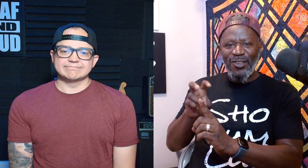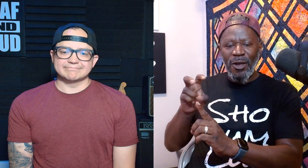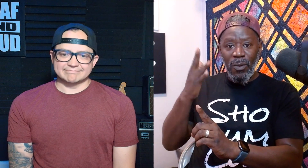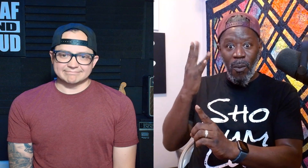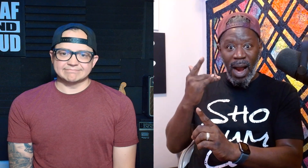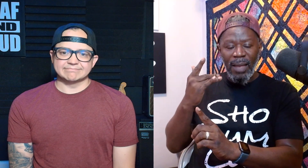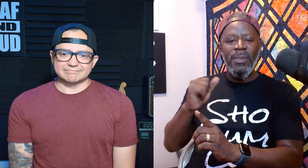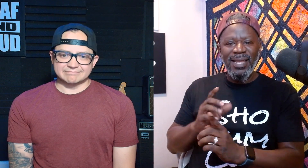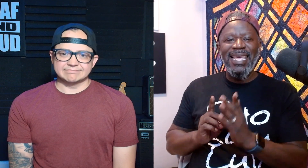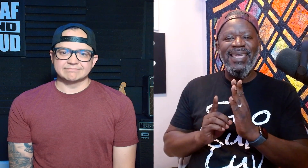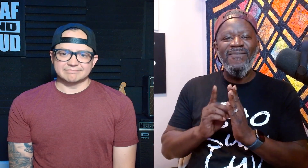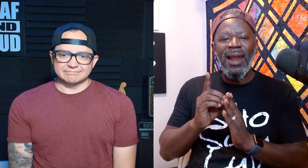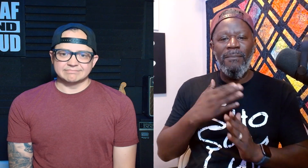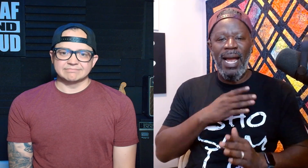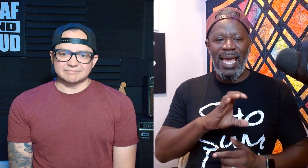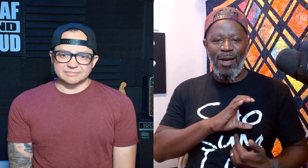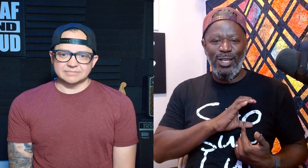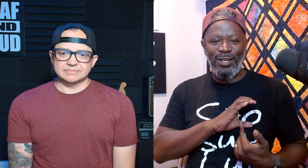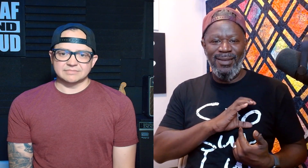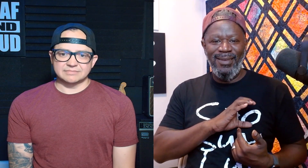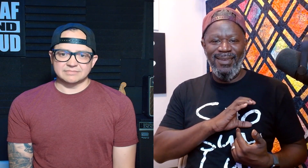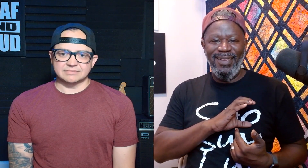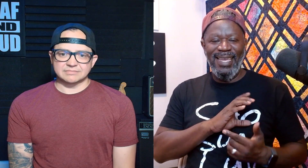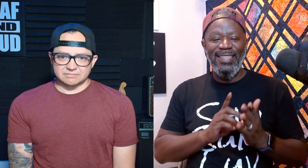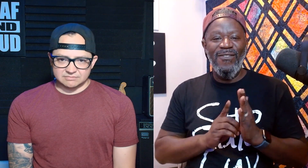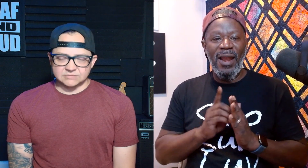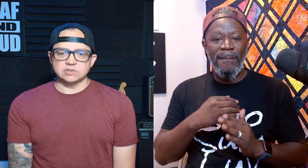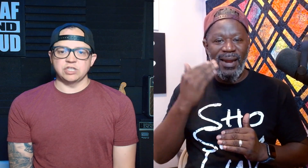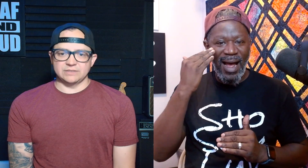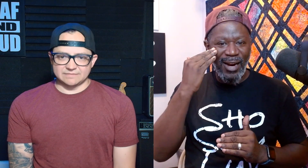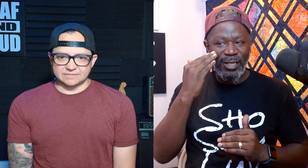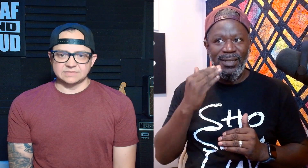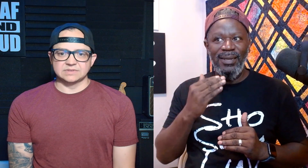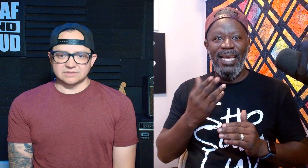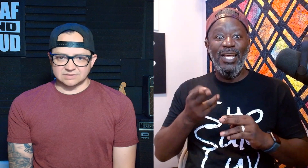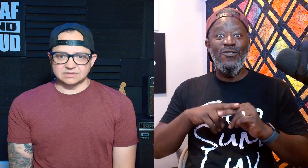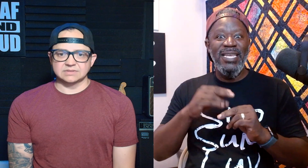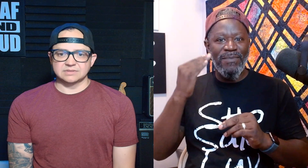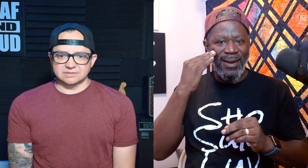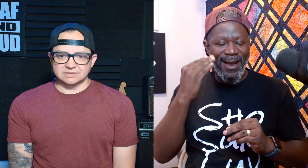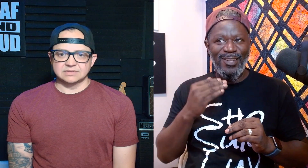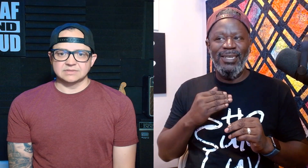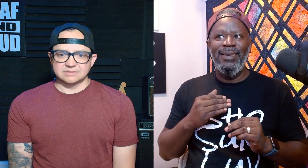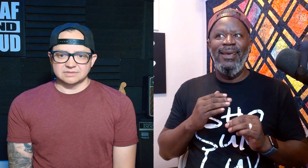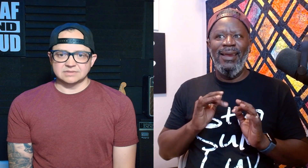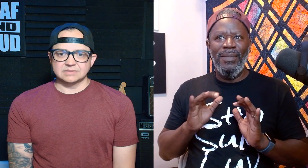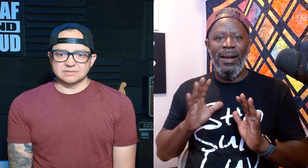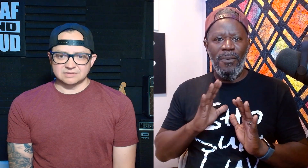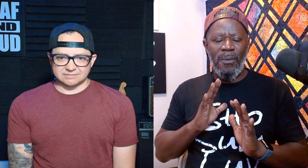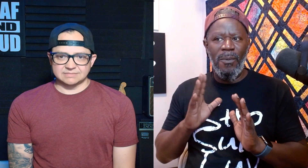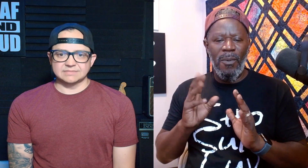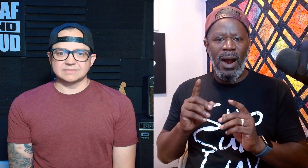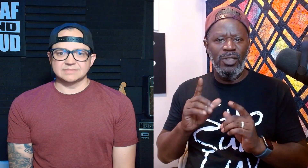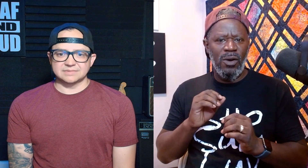about that journey. Why? Because it developed my character. It developed my knowledge. It increased my knowledge. And I'm